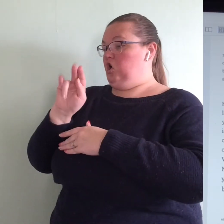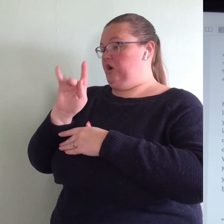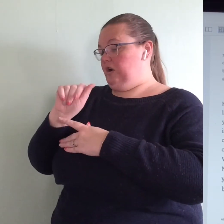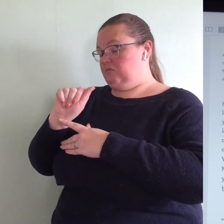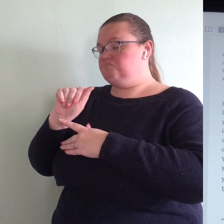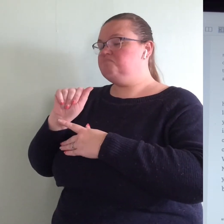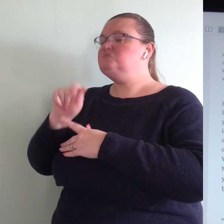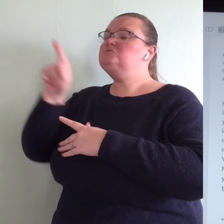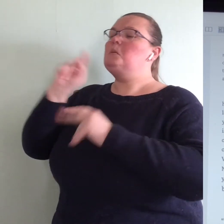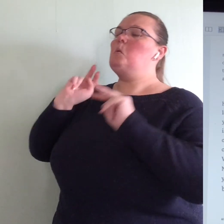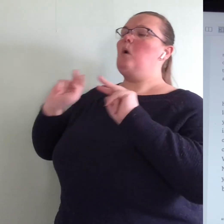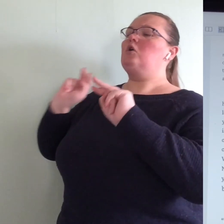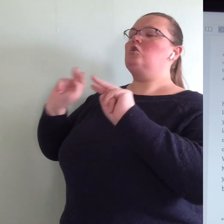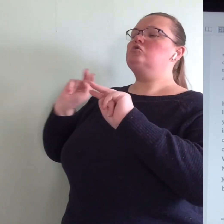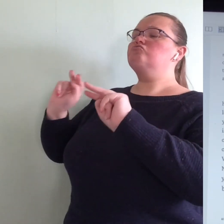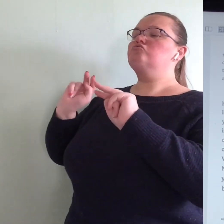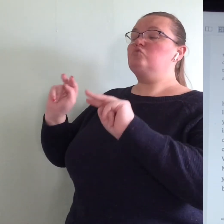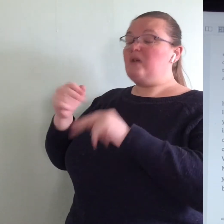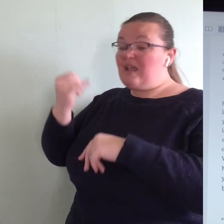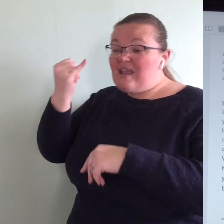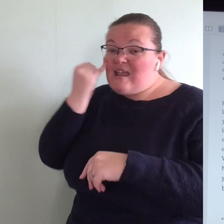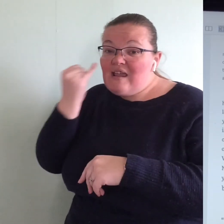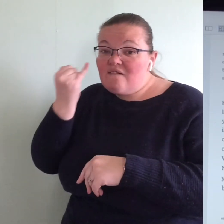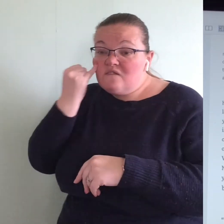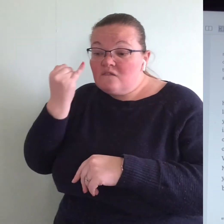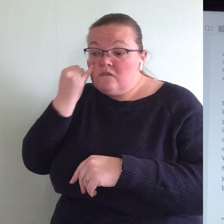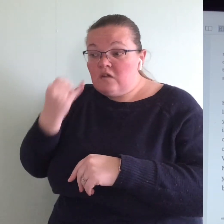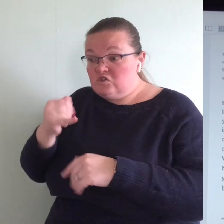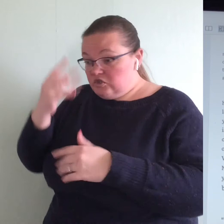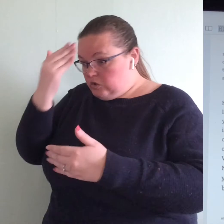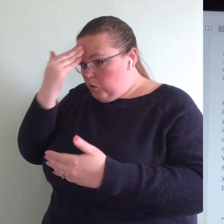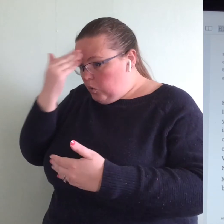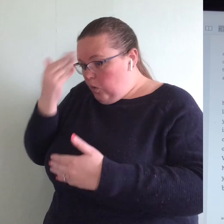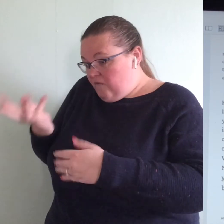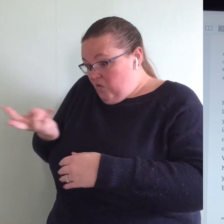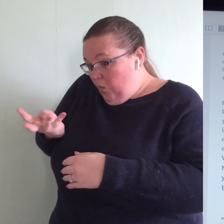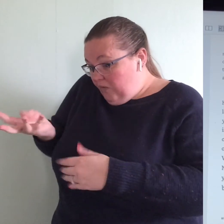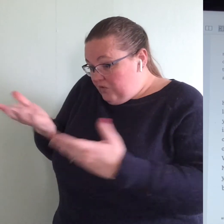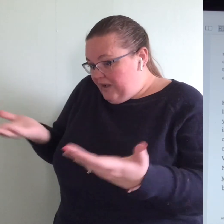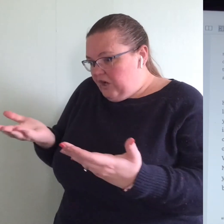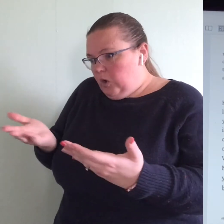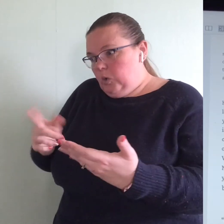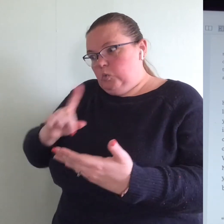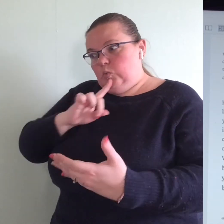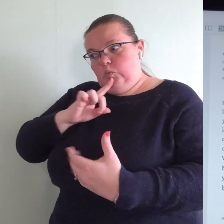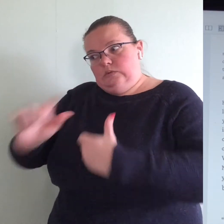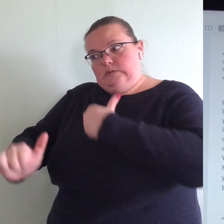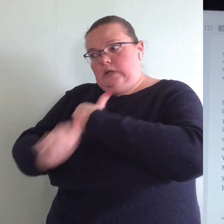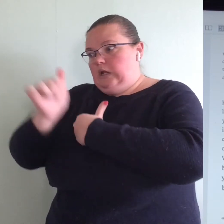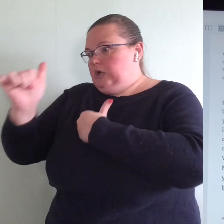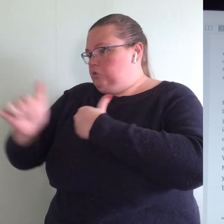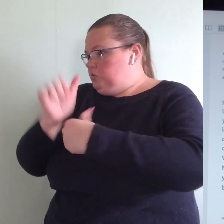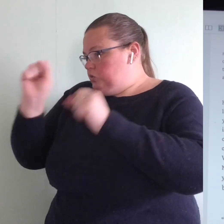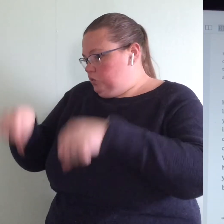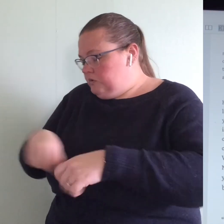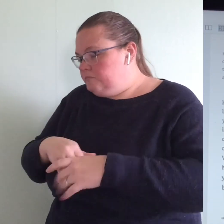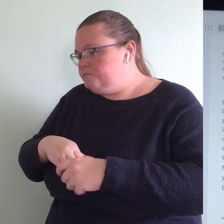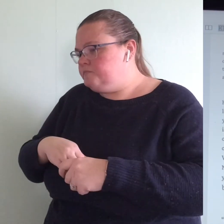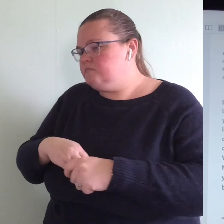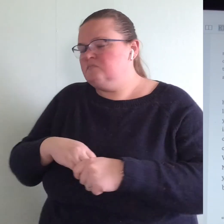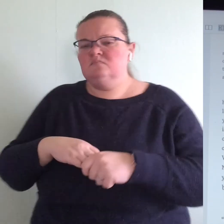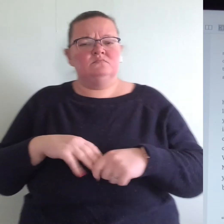a year, and if she knew there were 4 of you, she'd be more dangerous still. What's that to do with it? Said